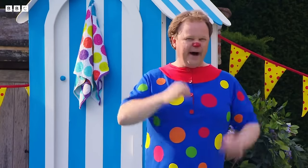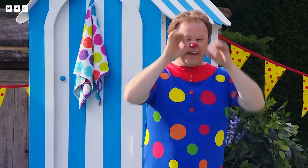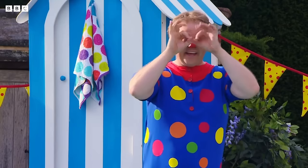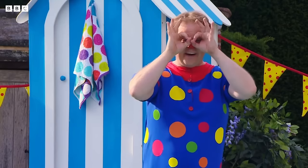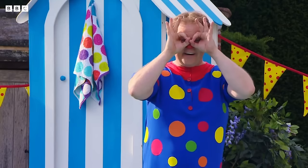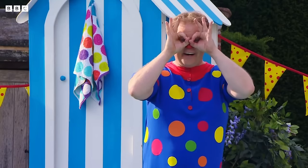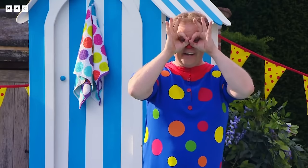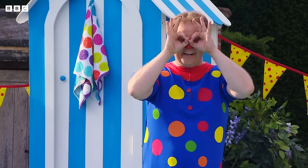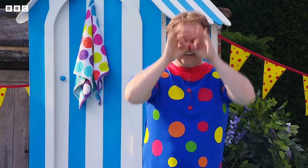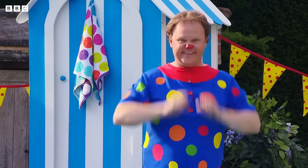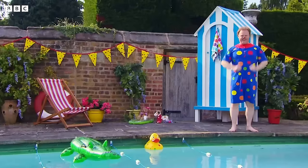my goggles!